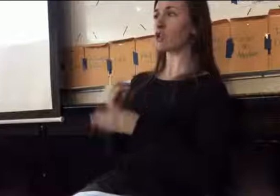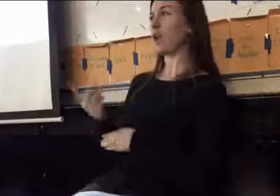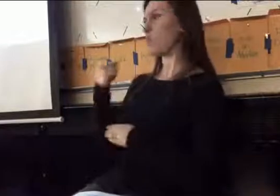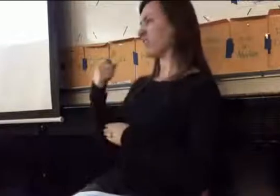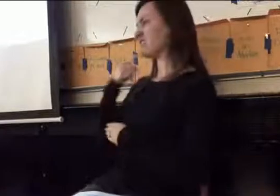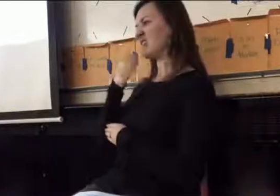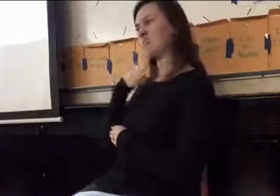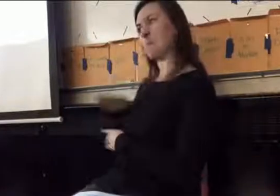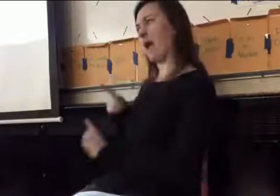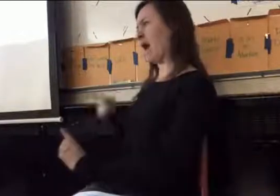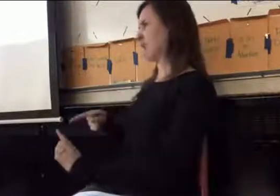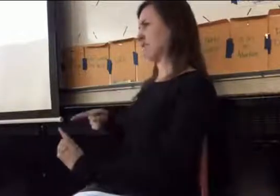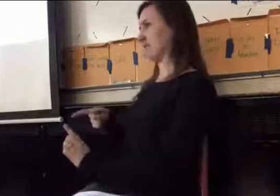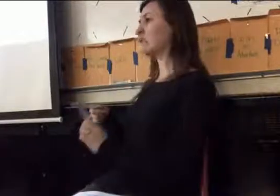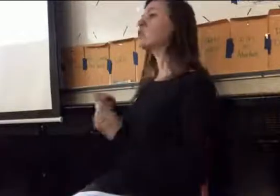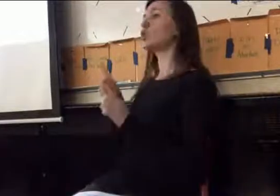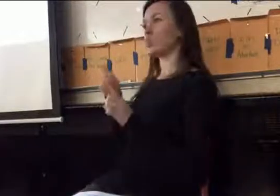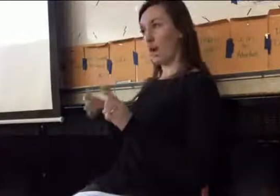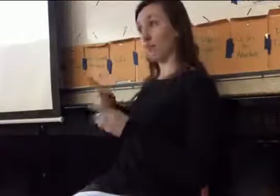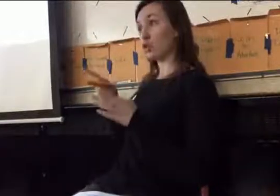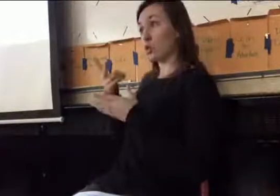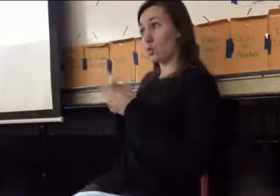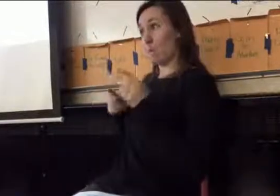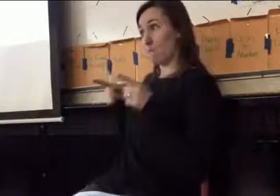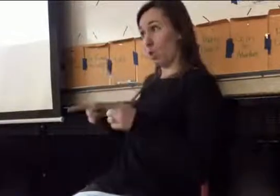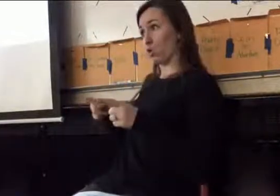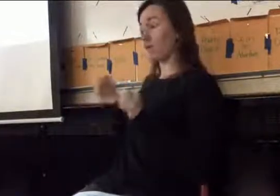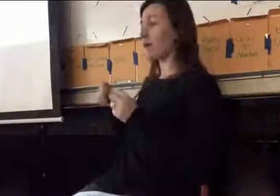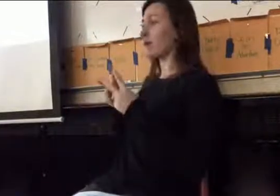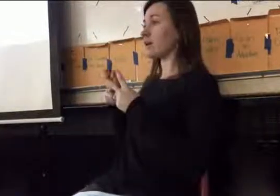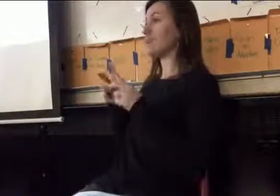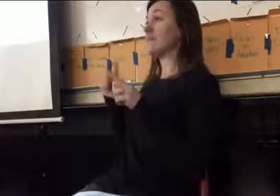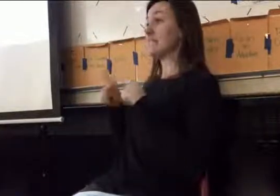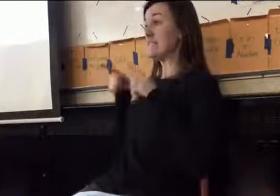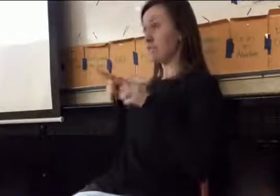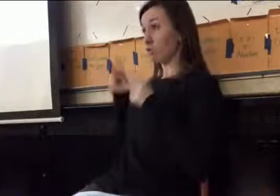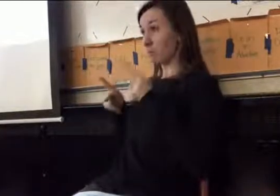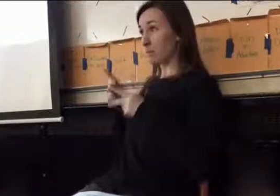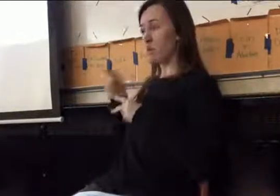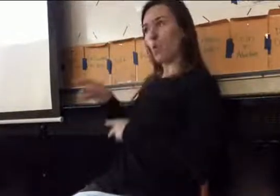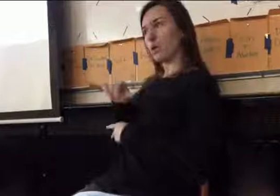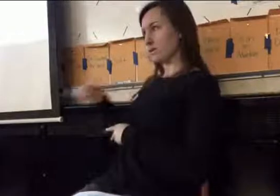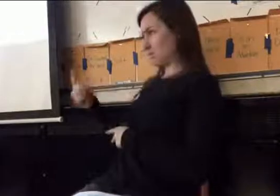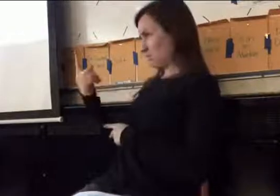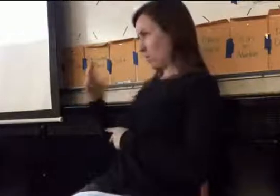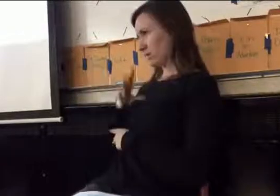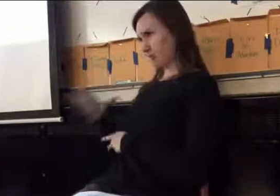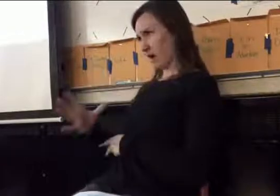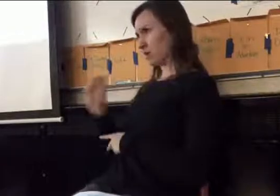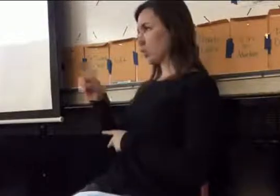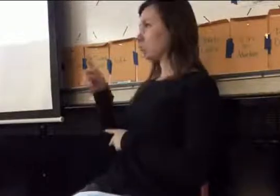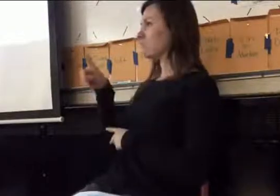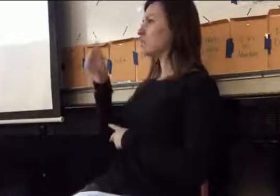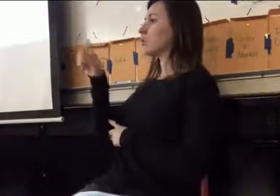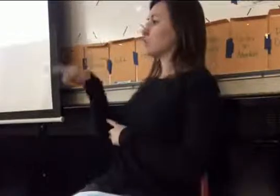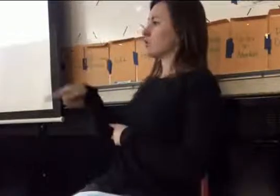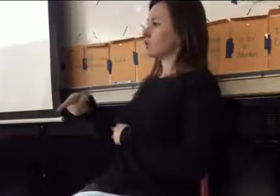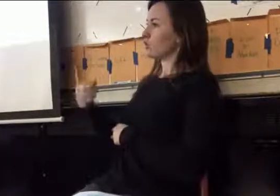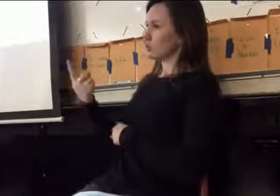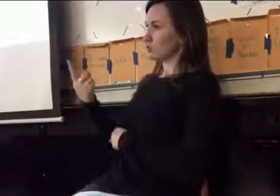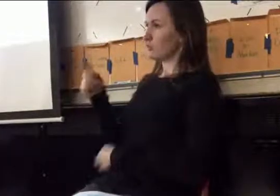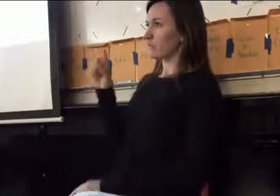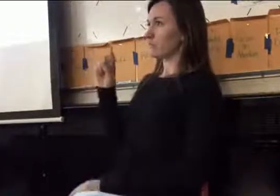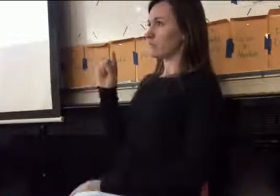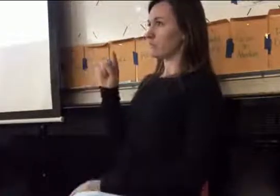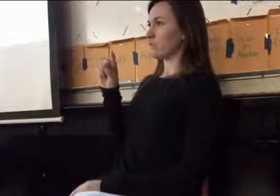regular SAQs. So it should be between 3 and 5 sentences per letter. So use another page? Yeah, I would be using another page. I don't think